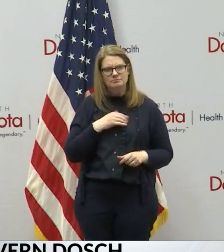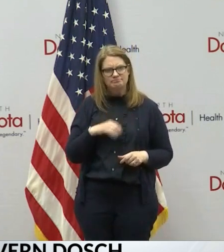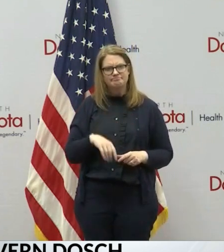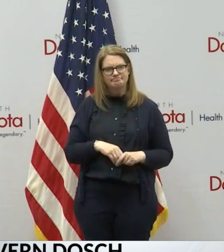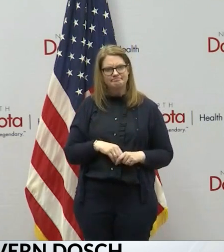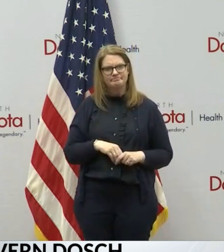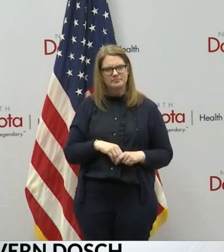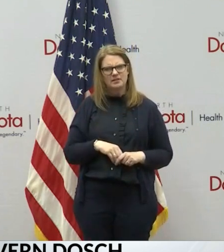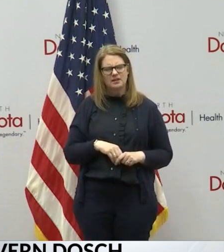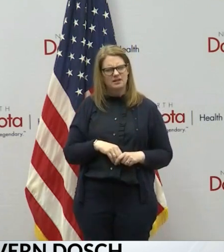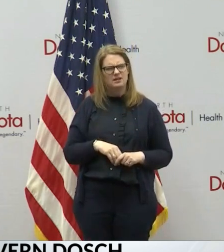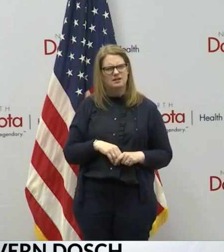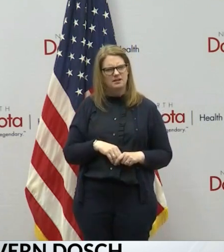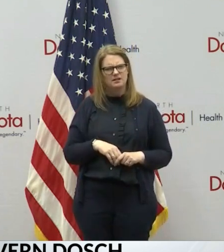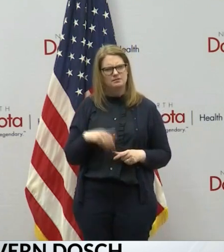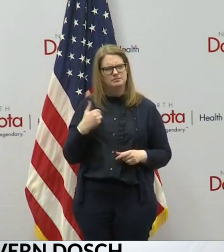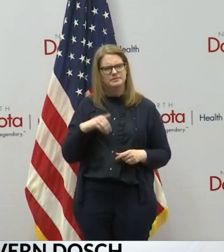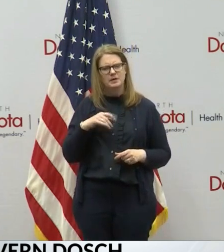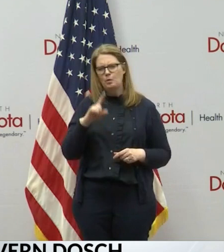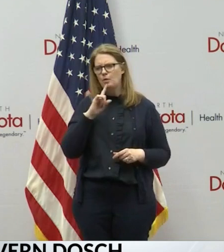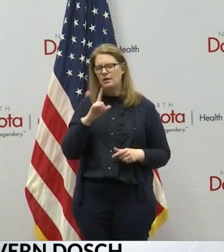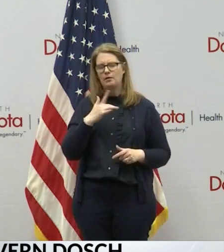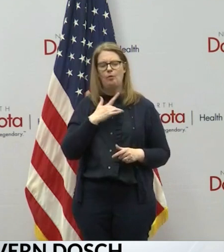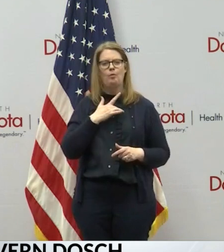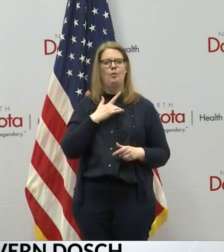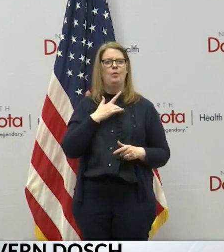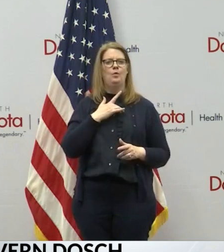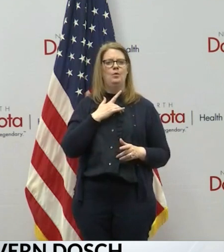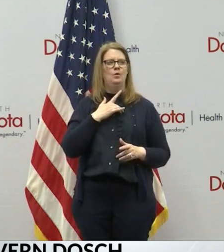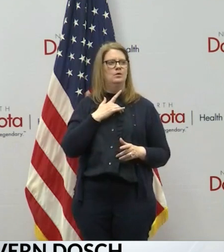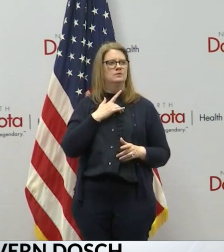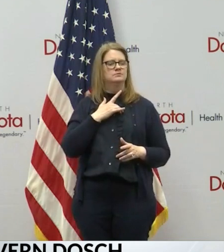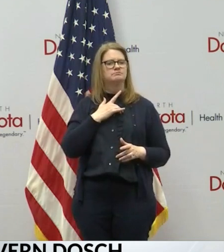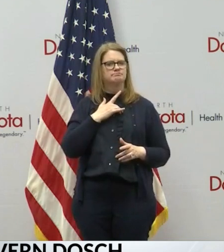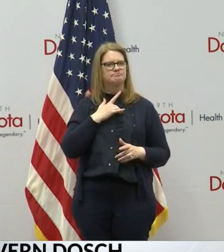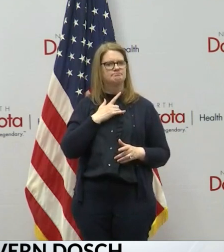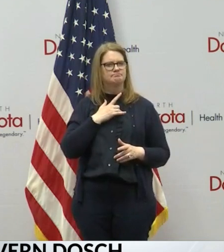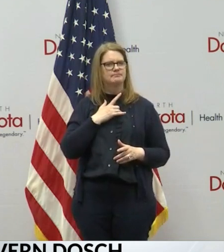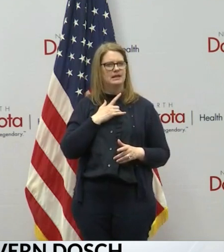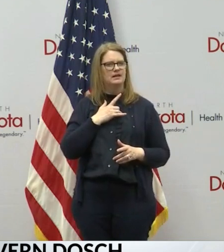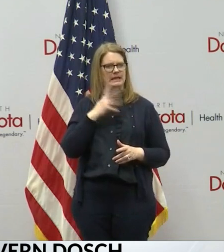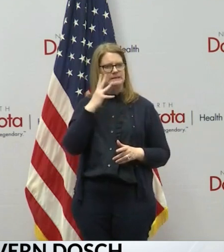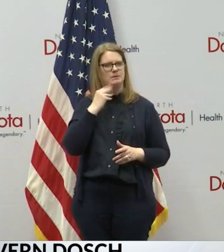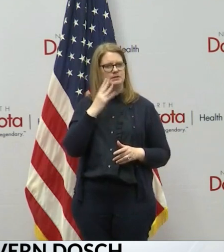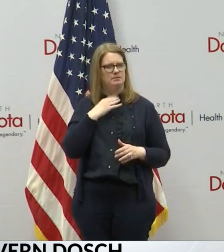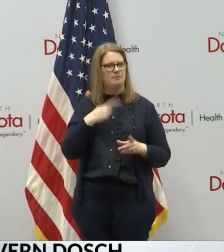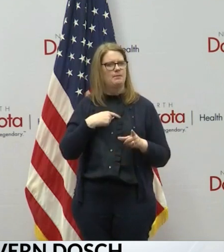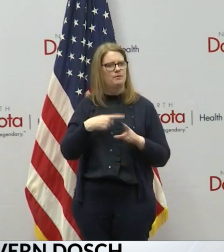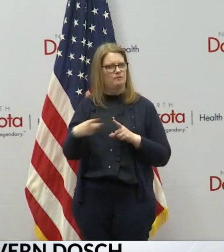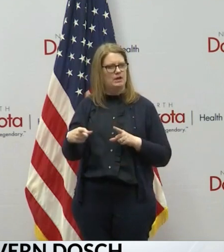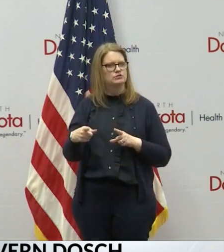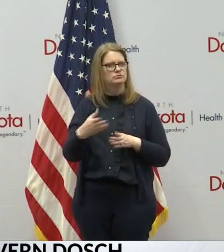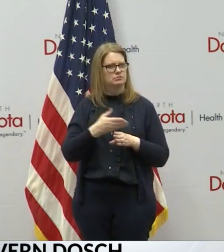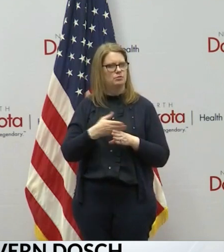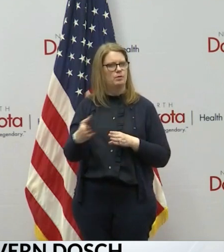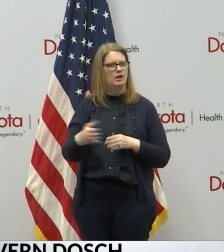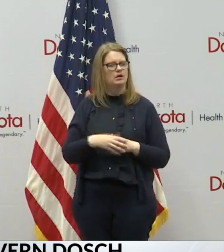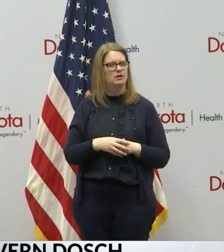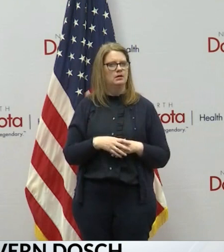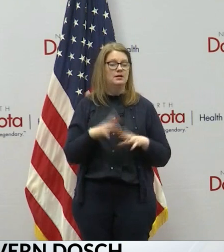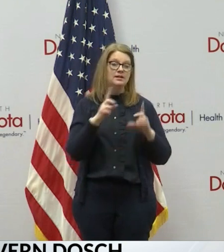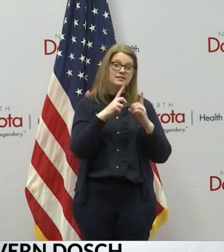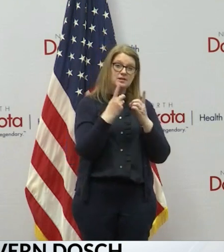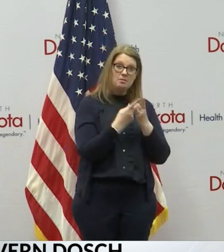has been one of the most profound experiences of my professional career. The Department of